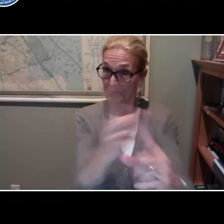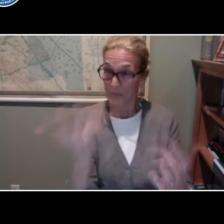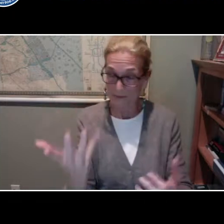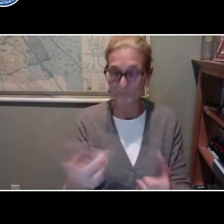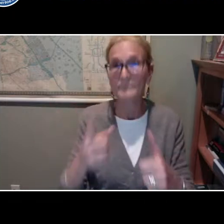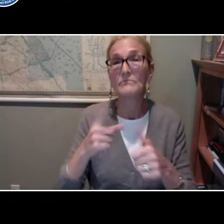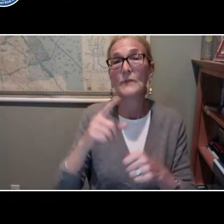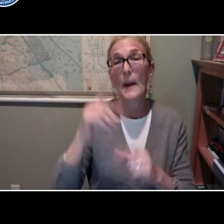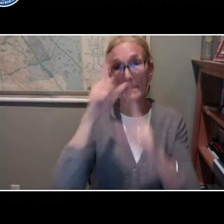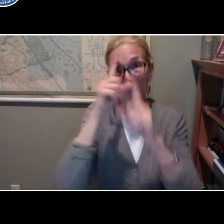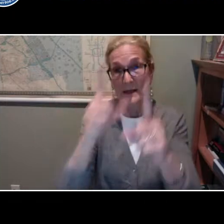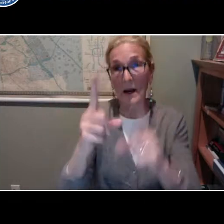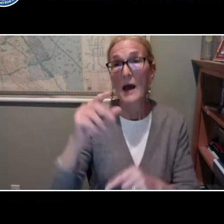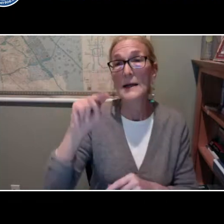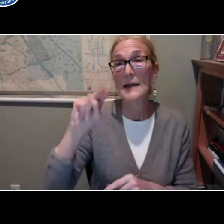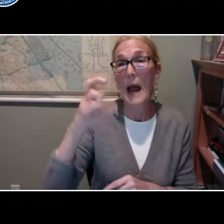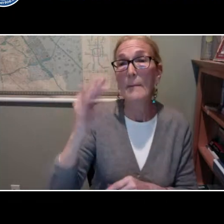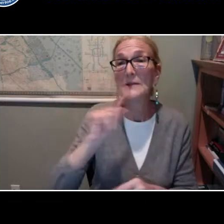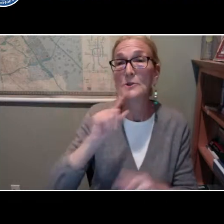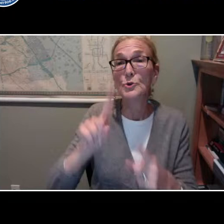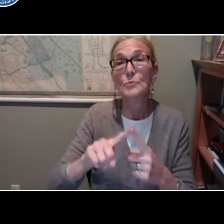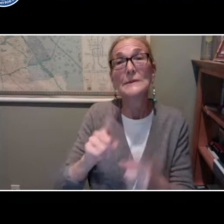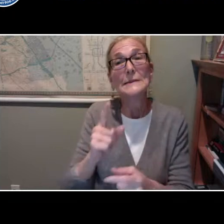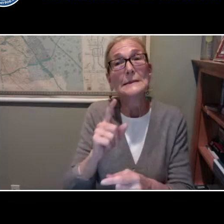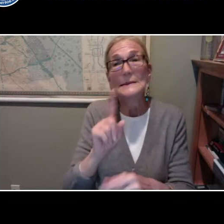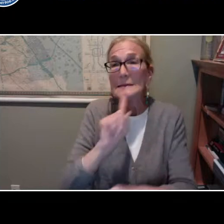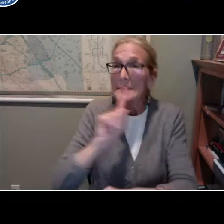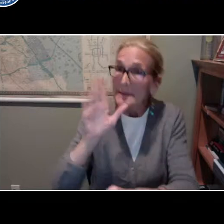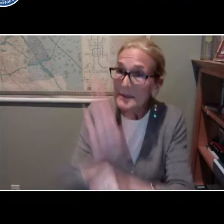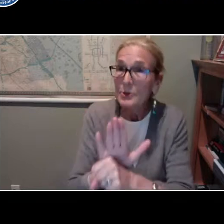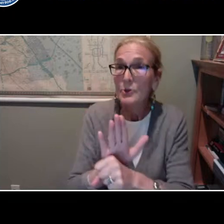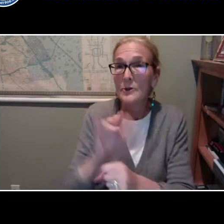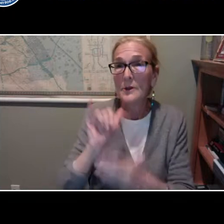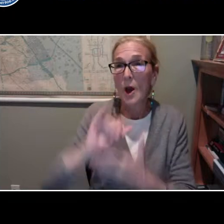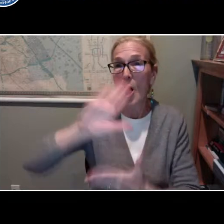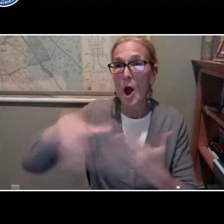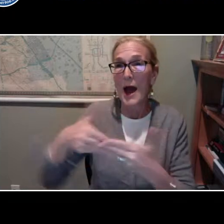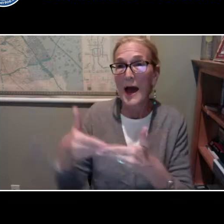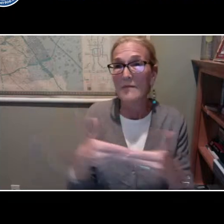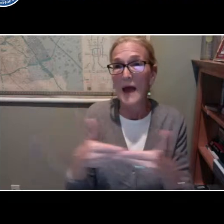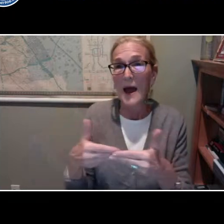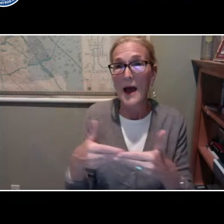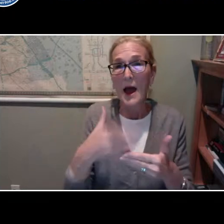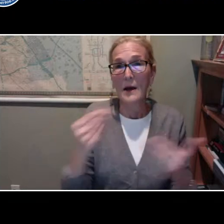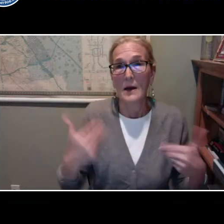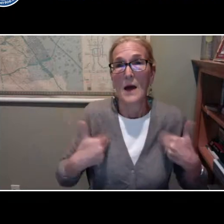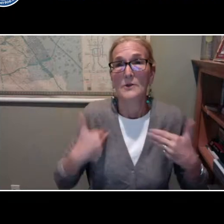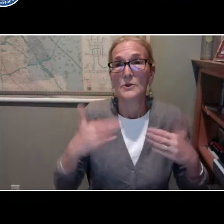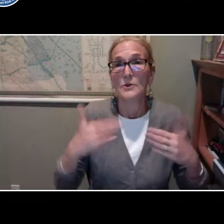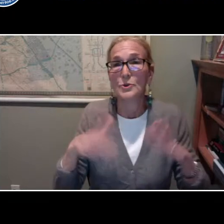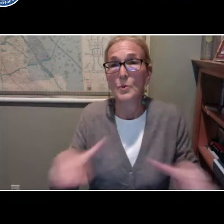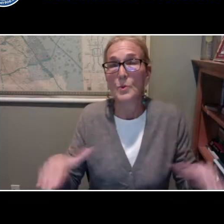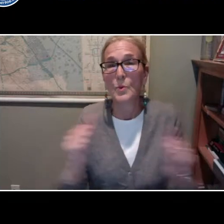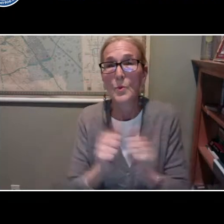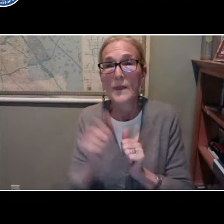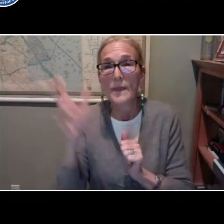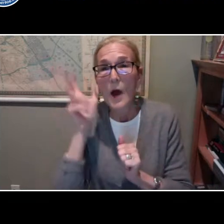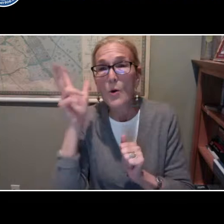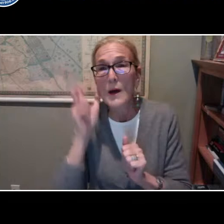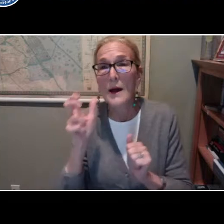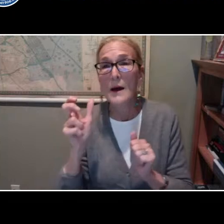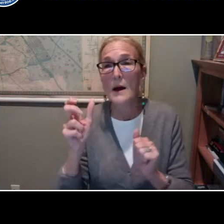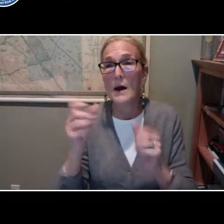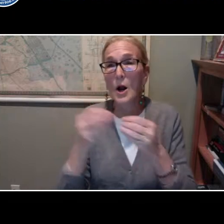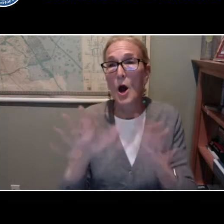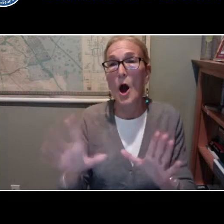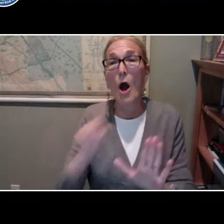it's a nonprofit as well. And their mission is to ensure that all infants and young